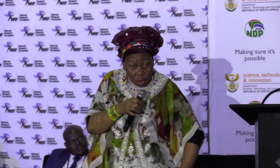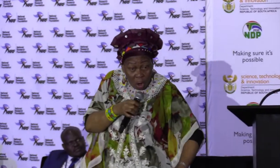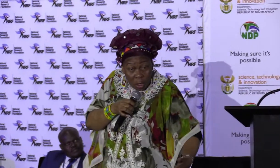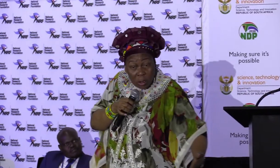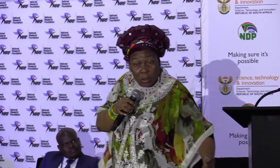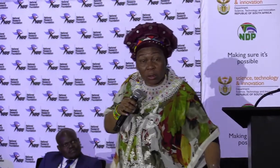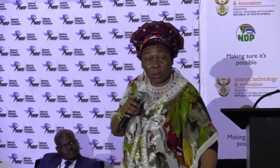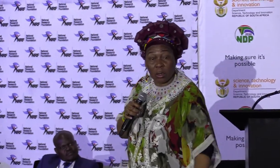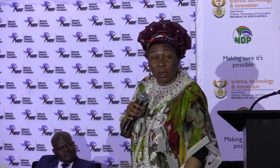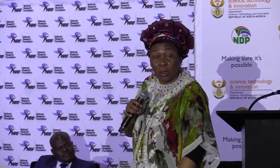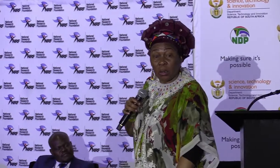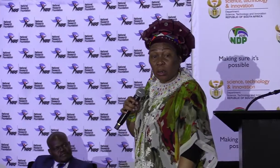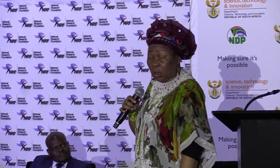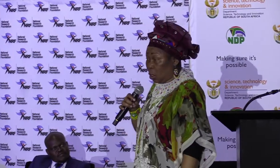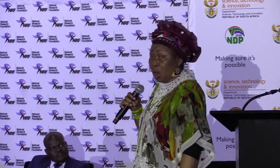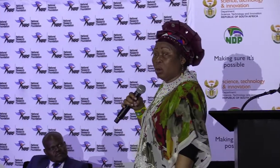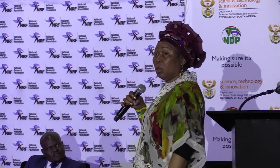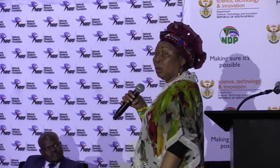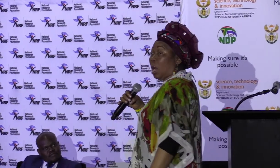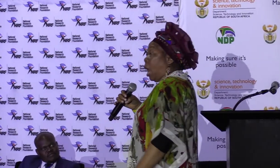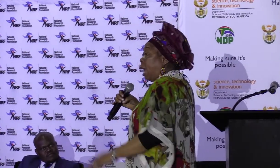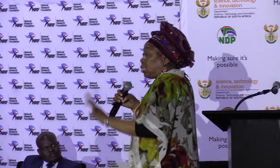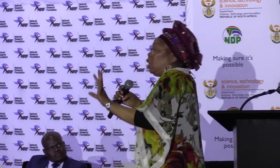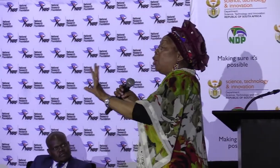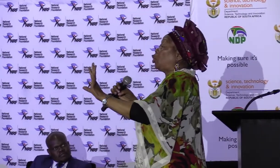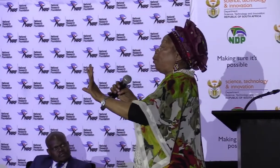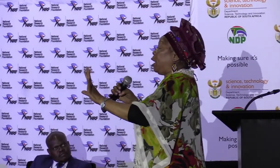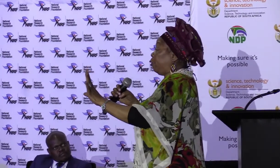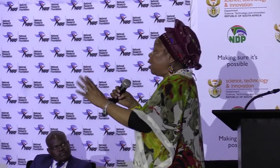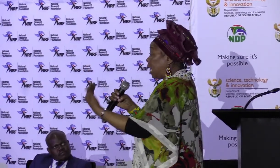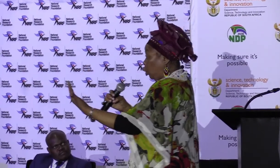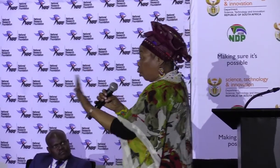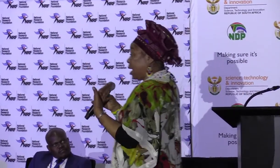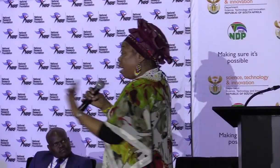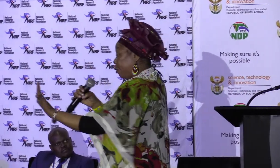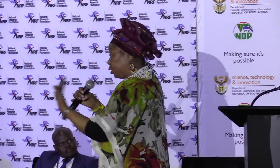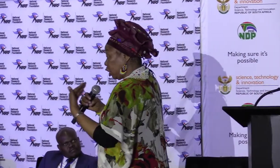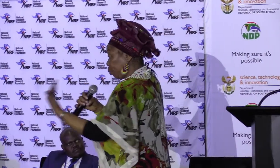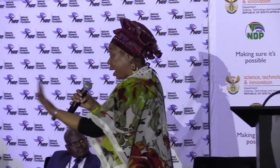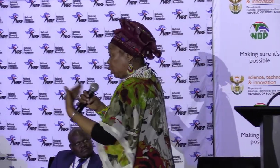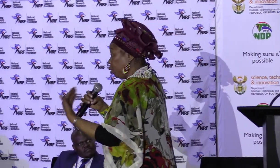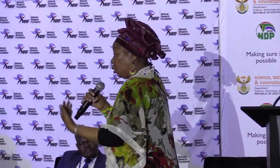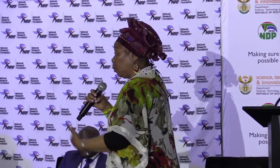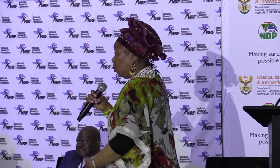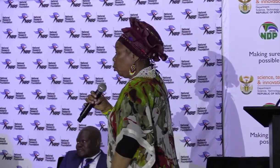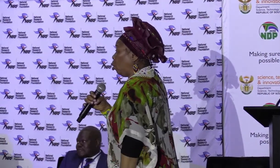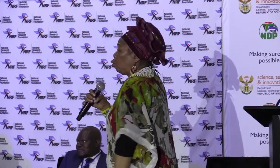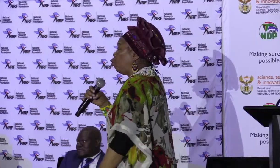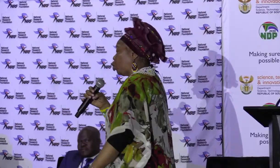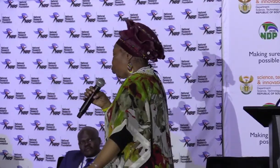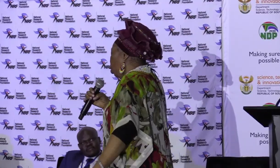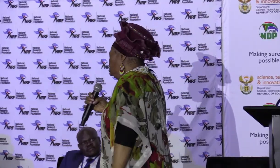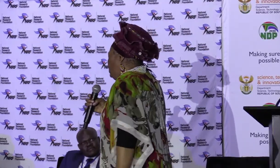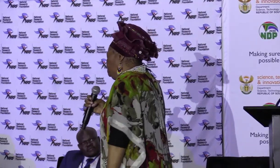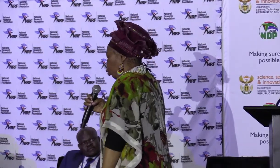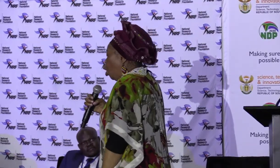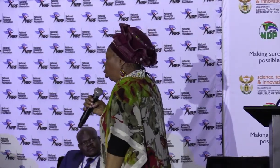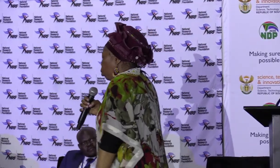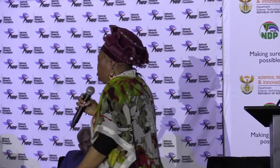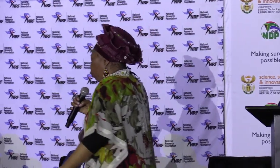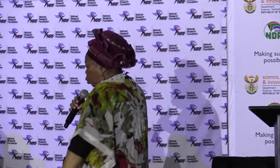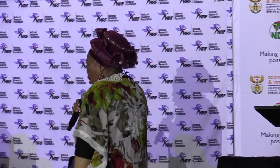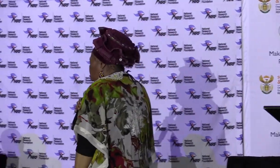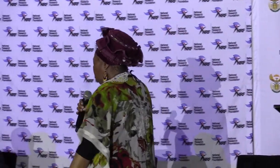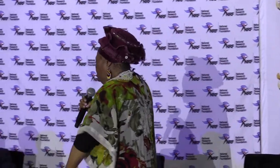Am I very strong? No. I still wish to believe that you love and respect me. I do respect you, Baba,